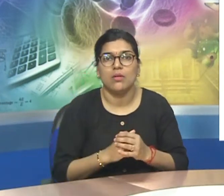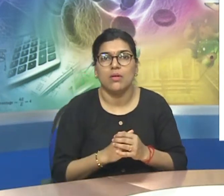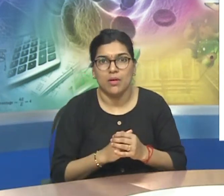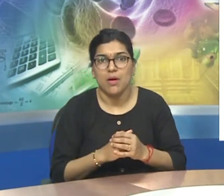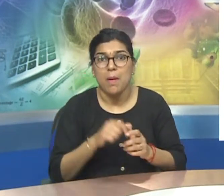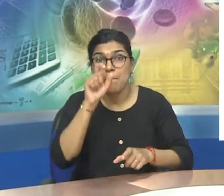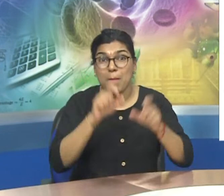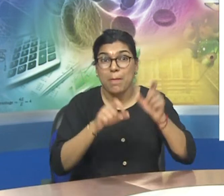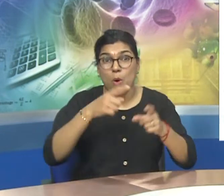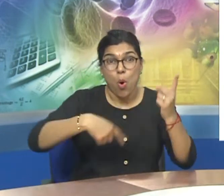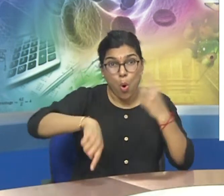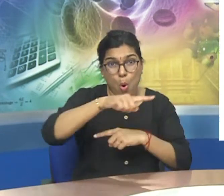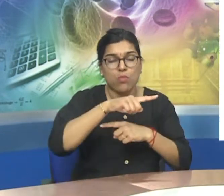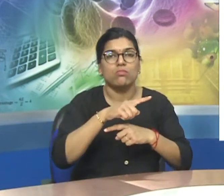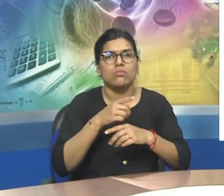second point has a question.